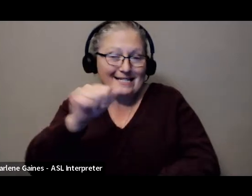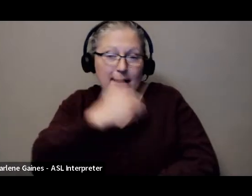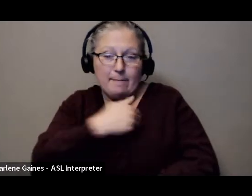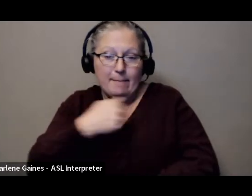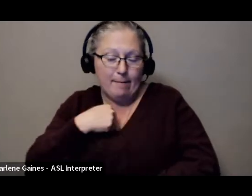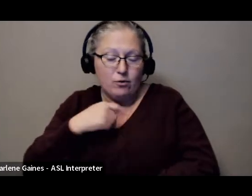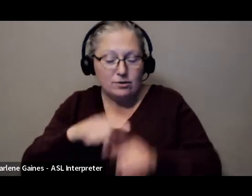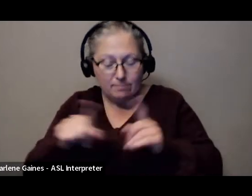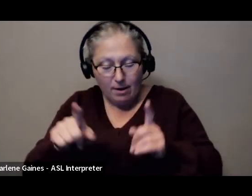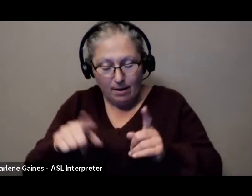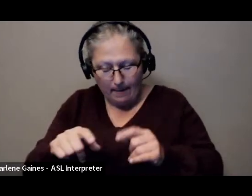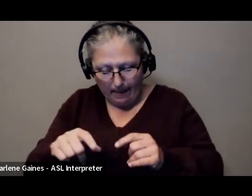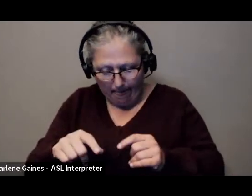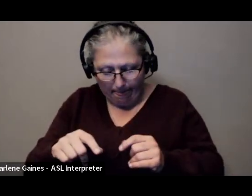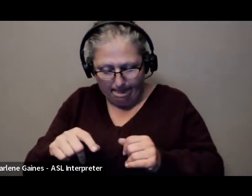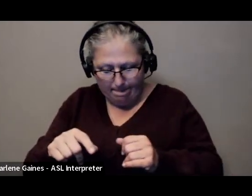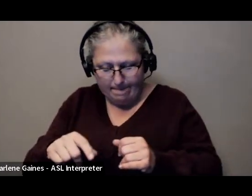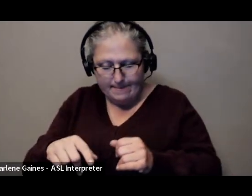but